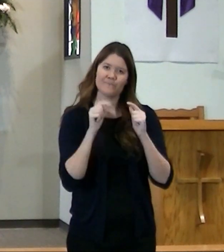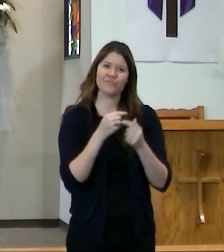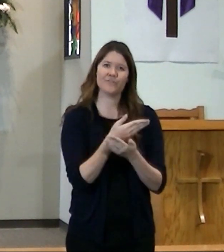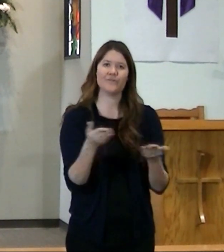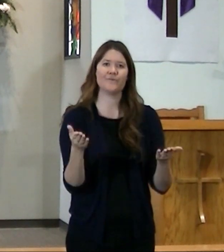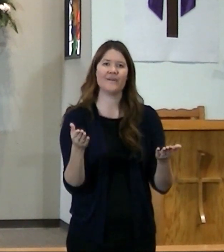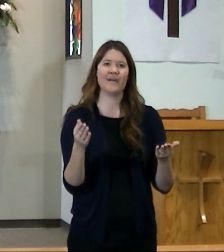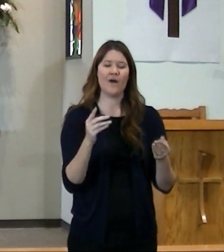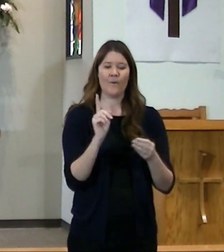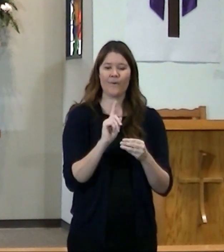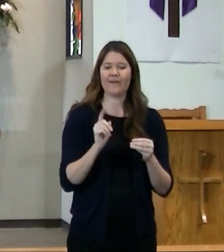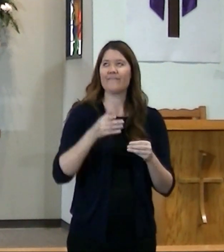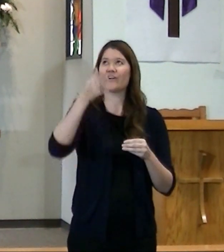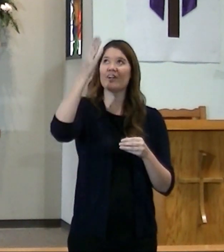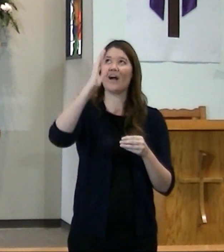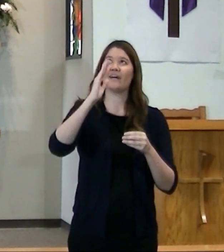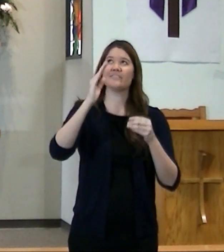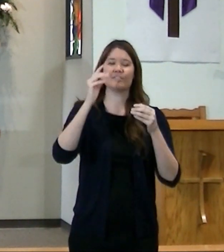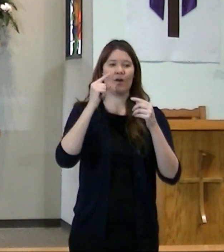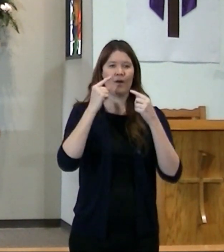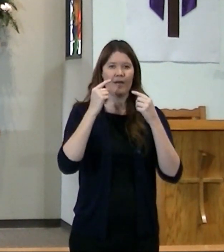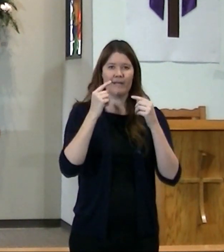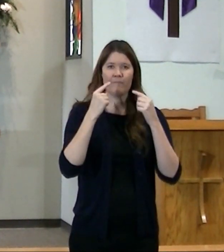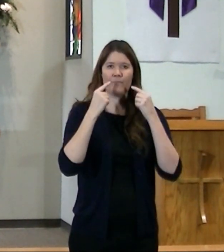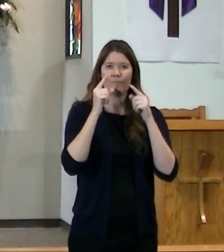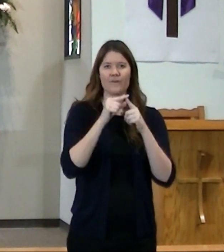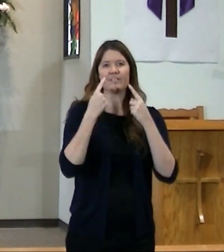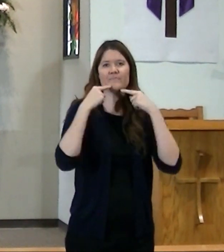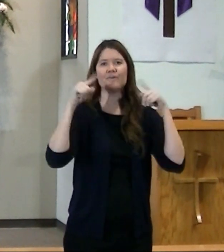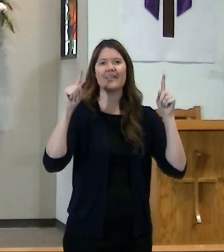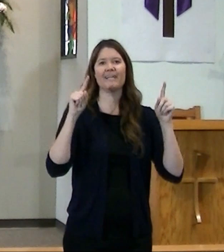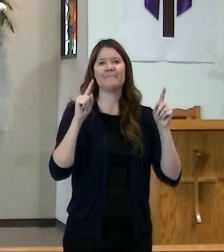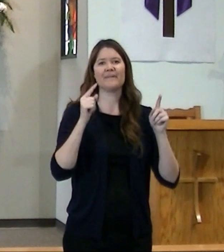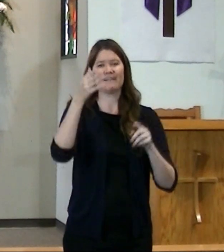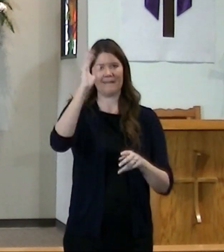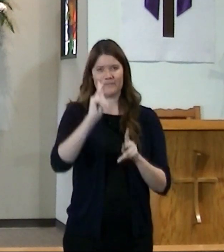is proclaimed, God's people may worship. We thank